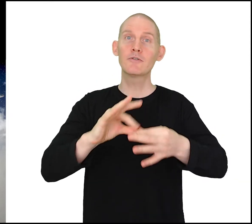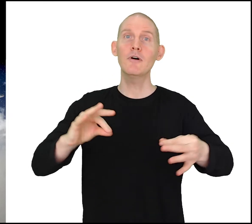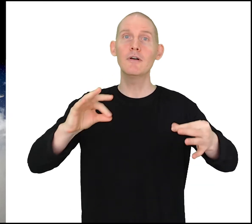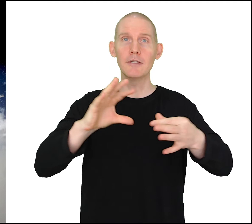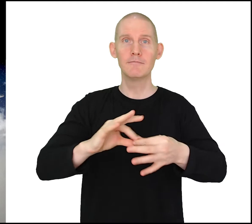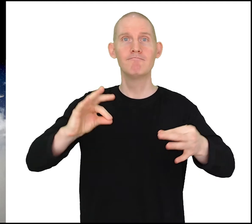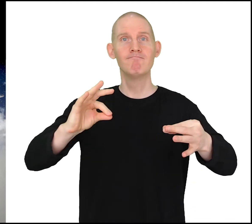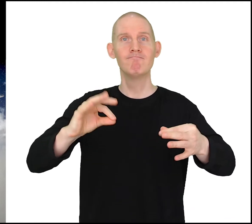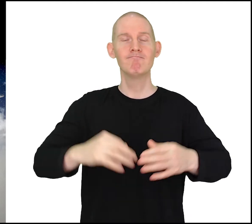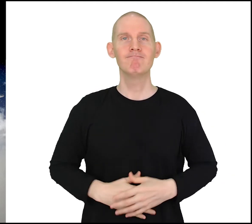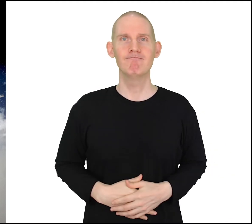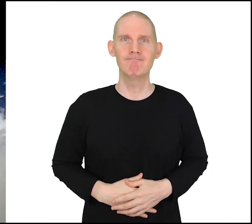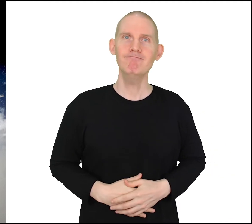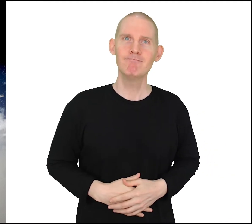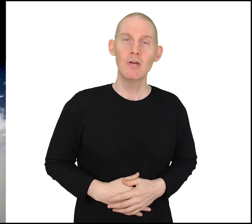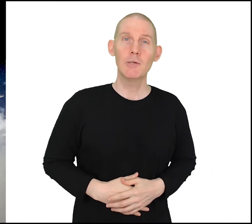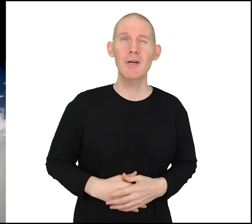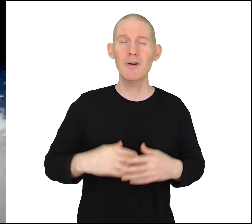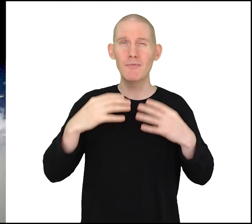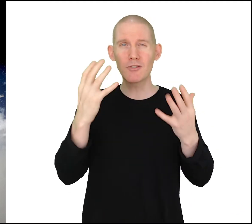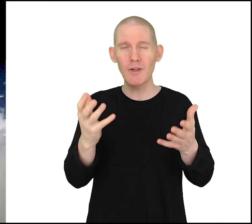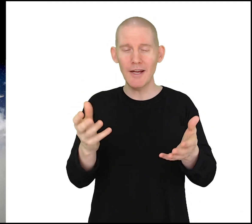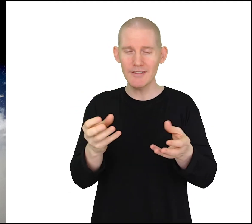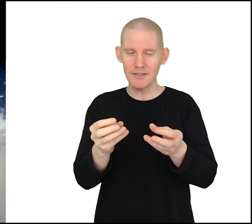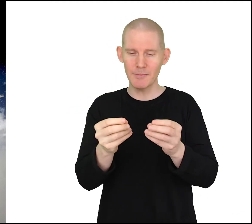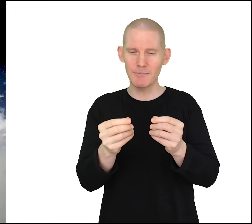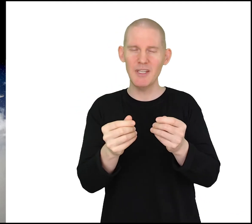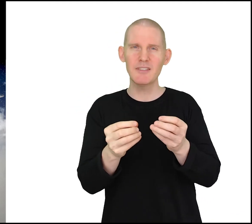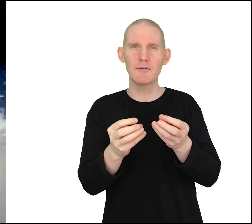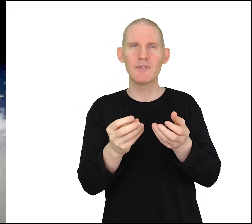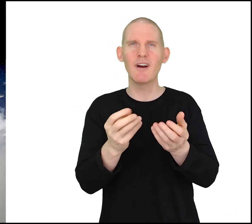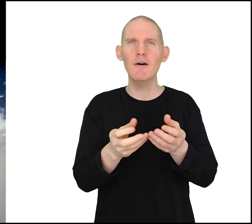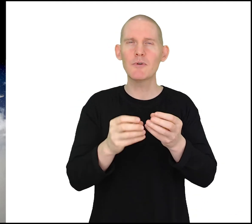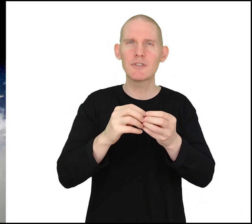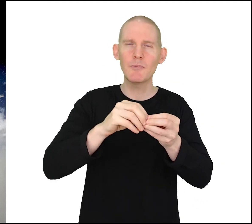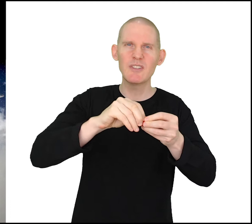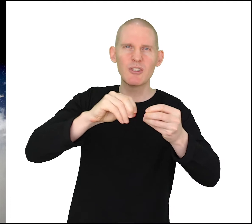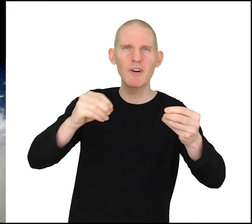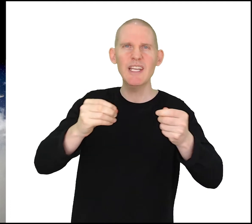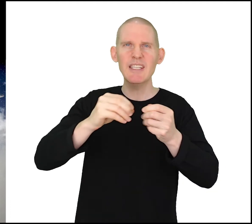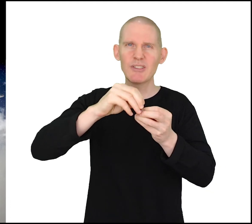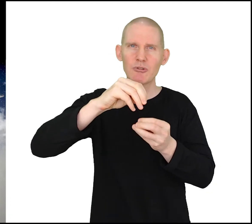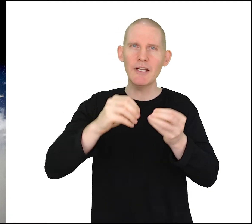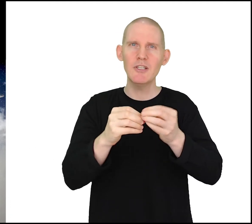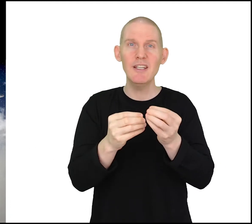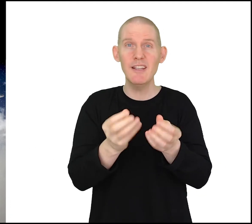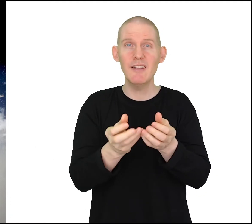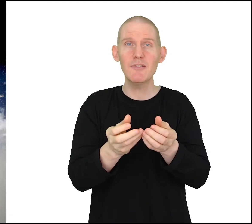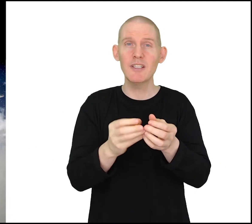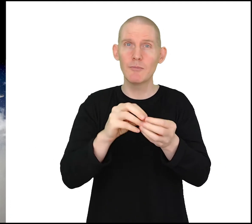story. You might want to visualize there's a piece of gum or something stringy and stretchy in there, right? Some goo